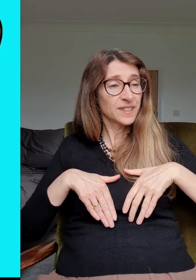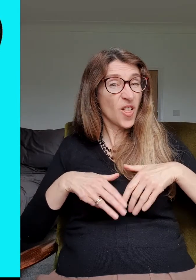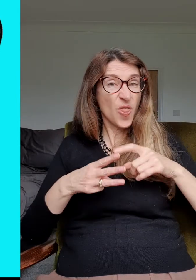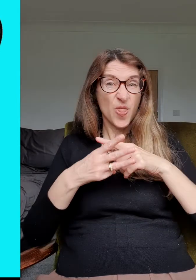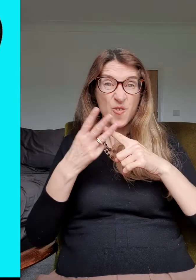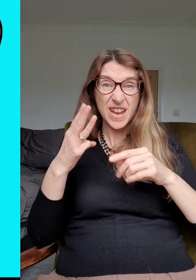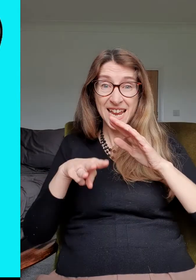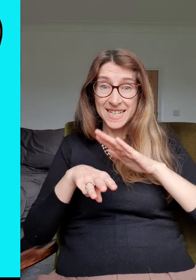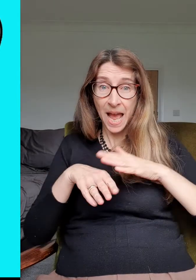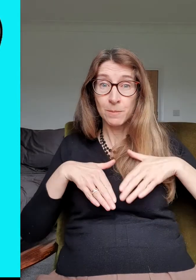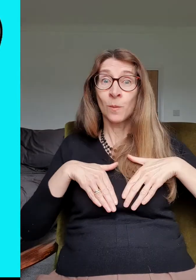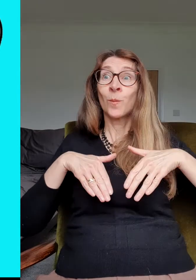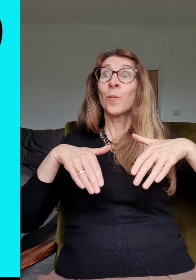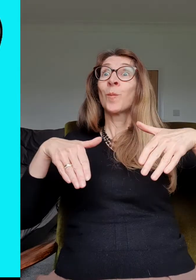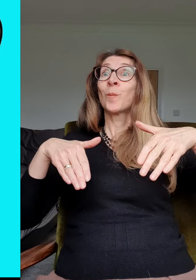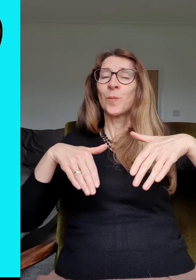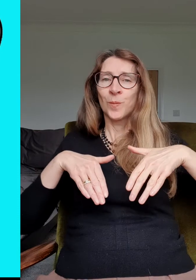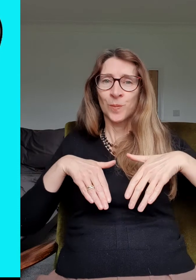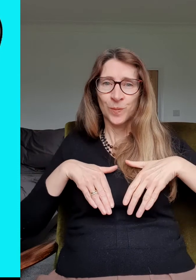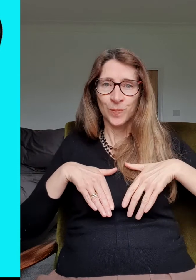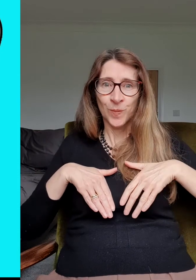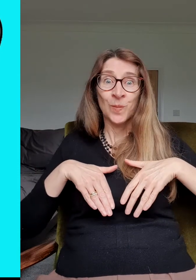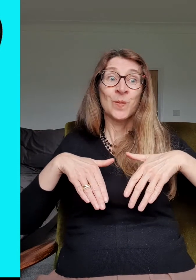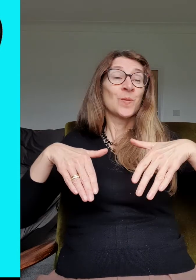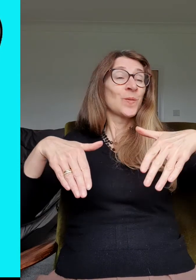did that 3 times.